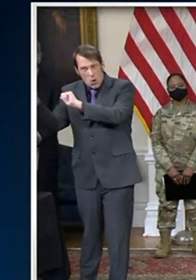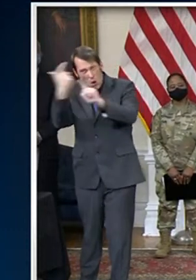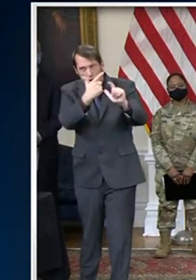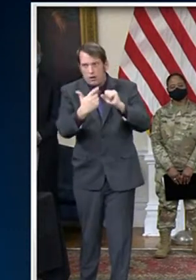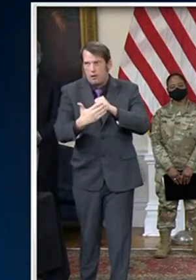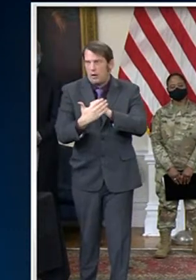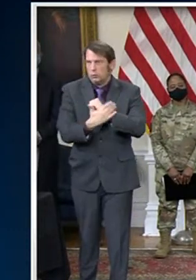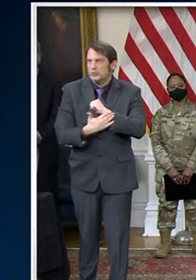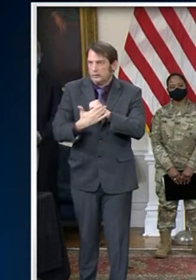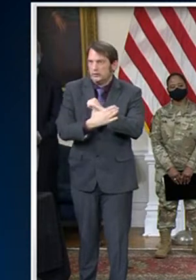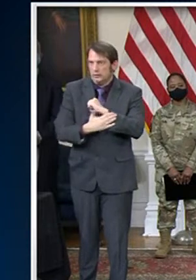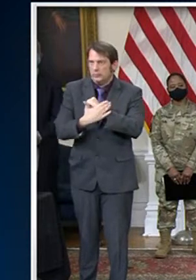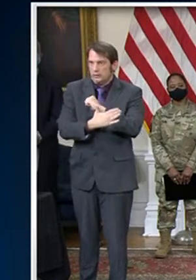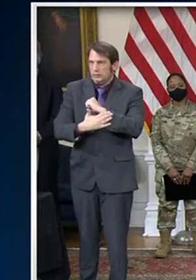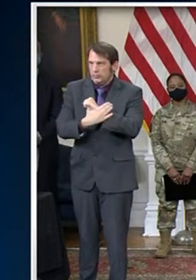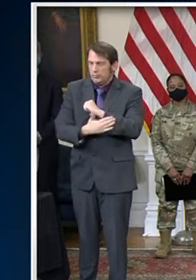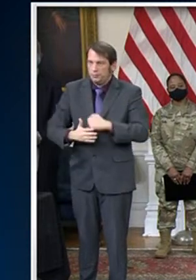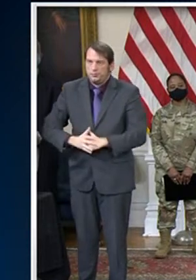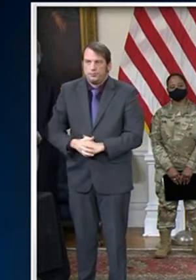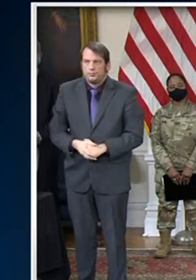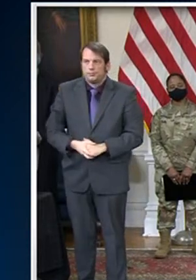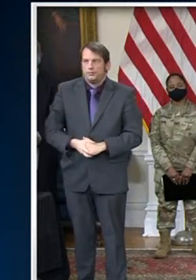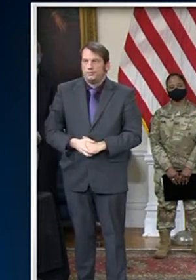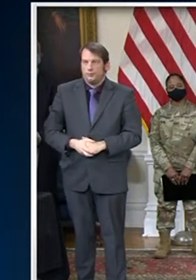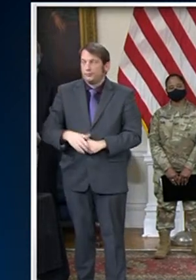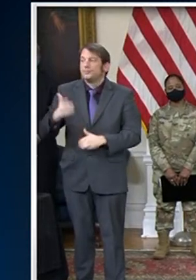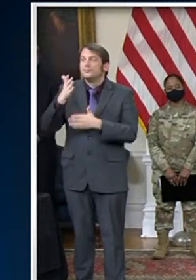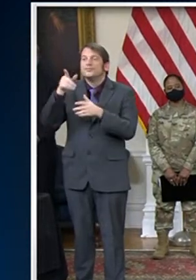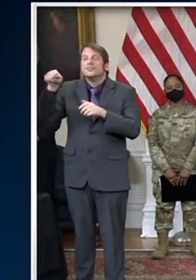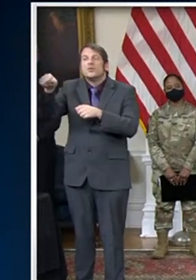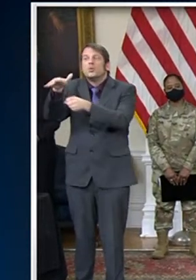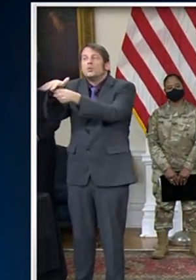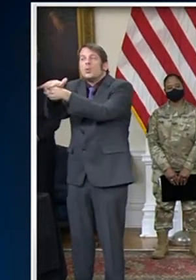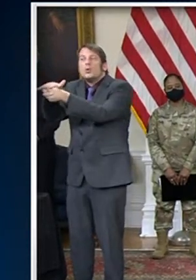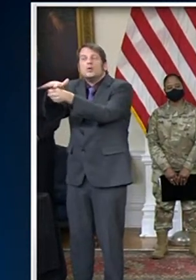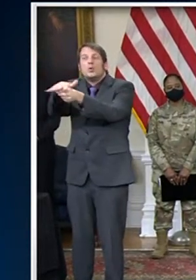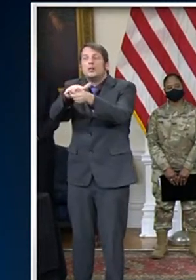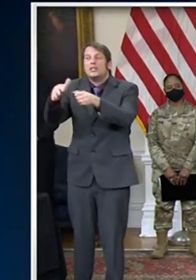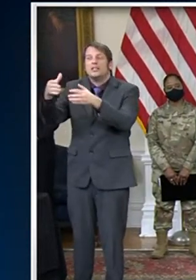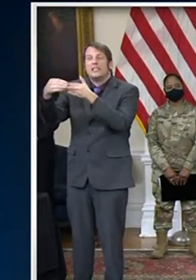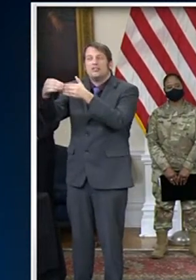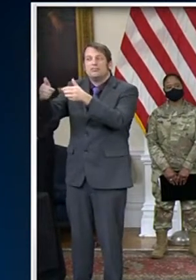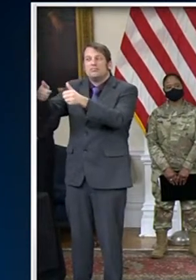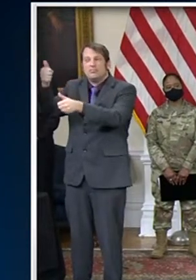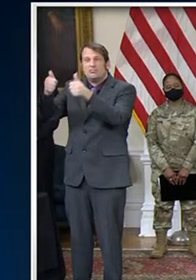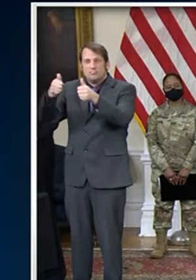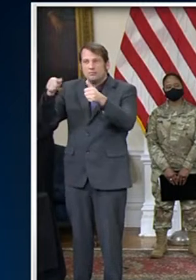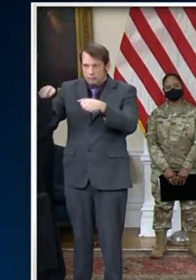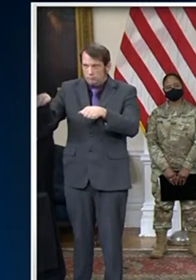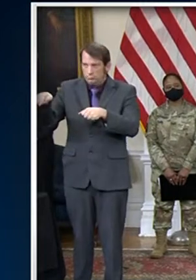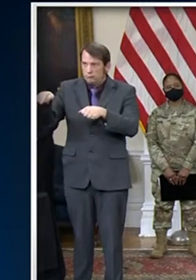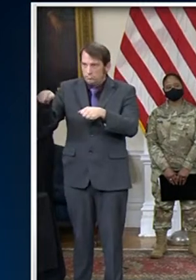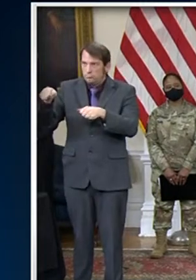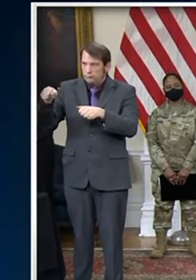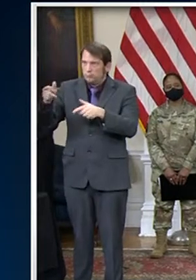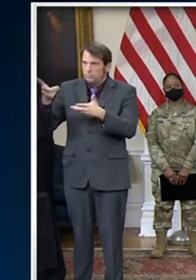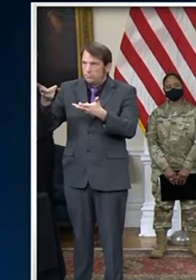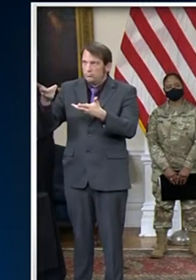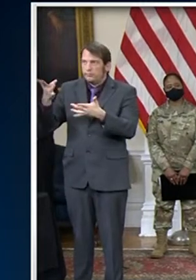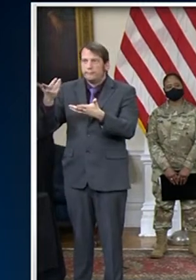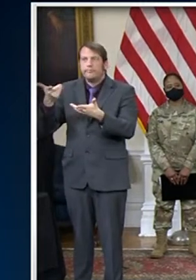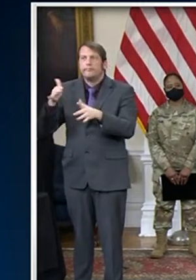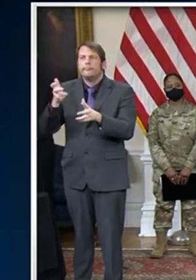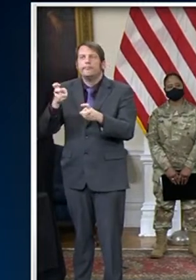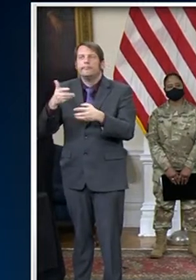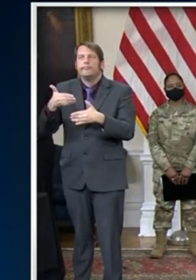Some leaders local leaders have indicated that they want us to go backwards and to simply give